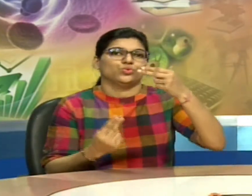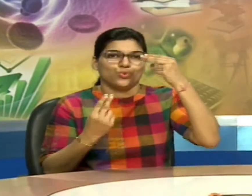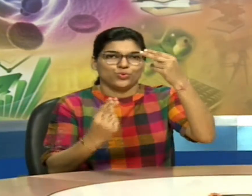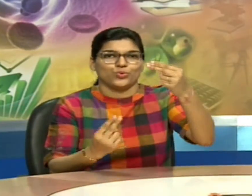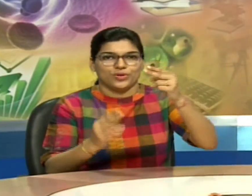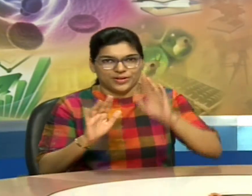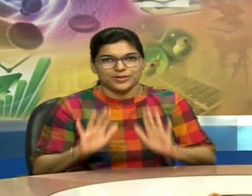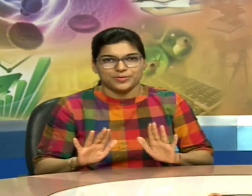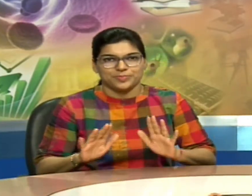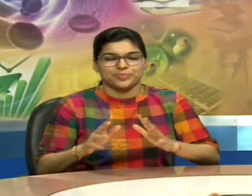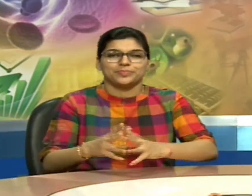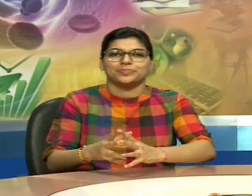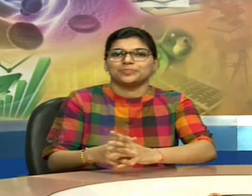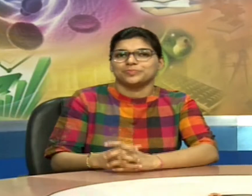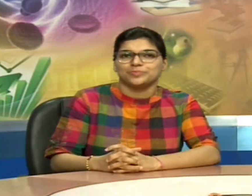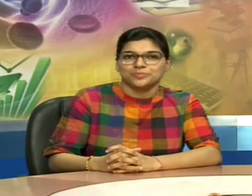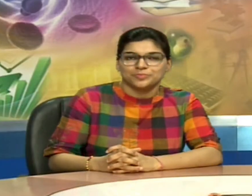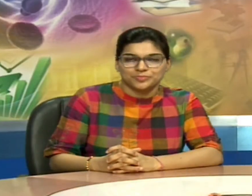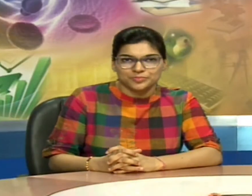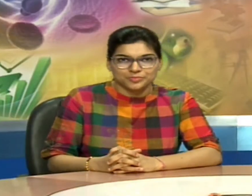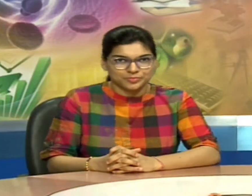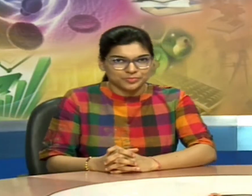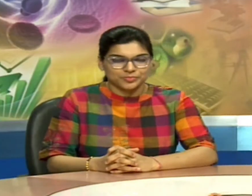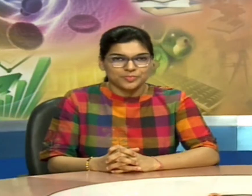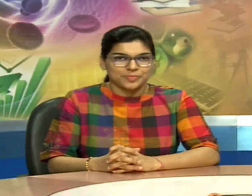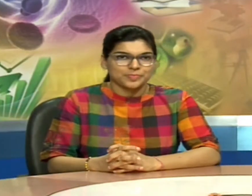Now let us read it.